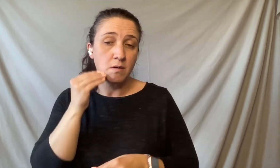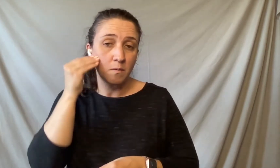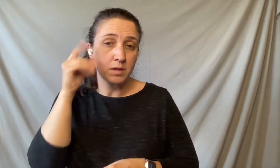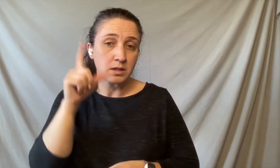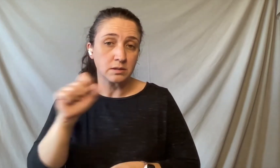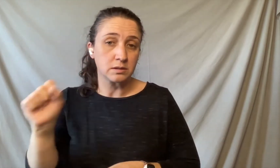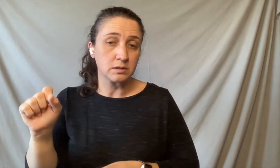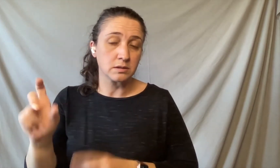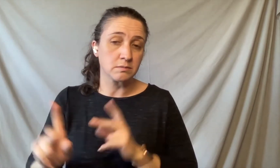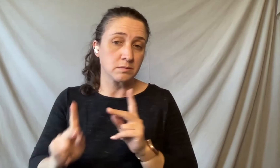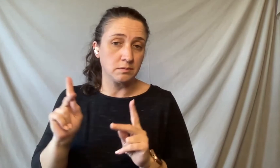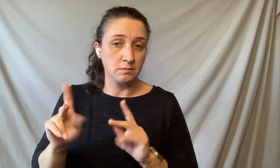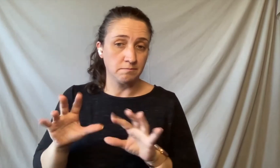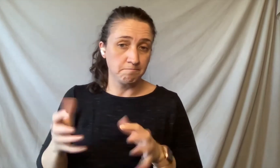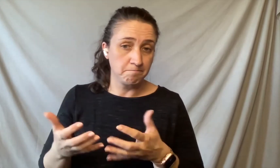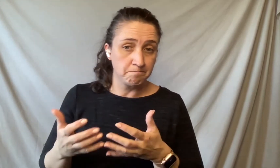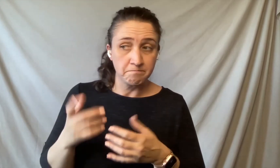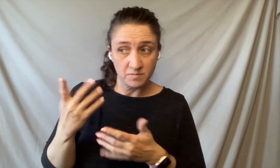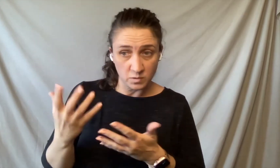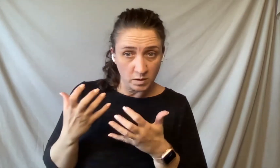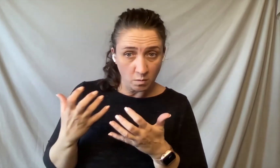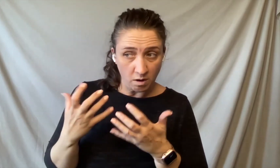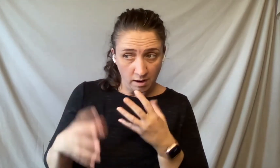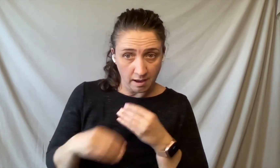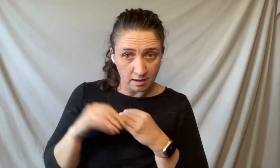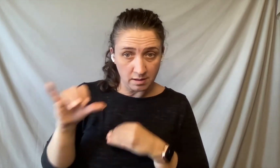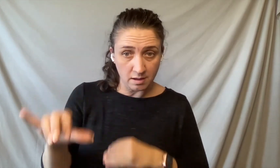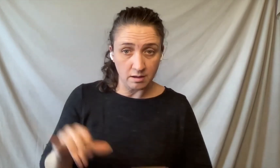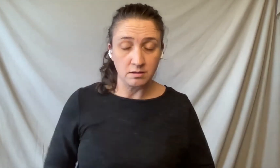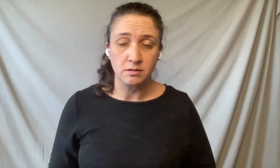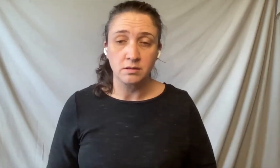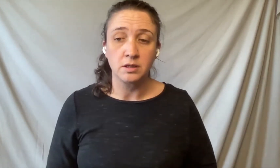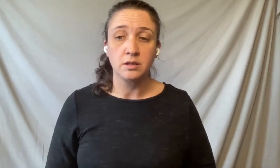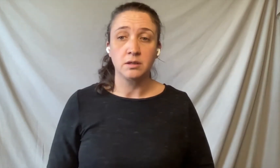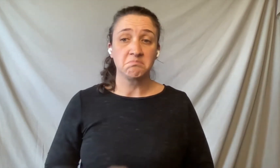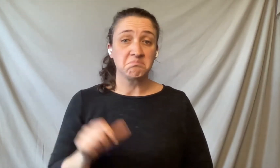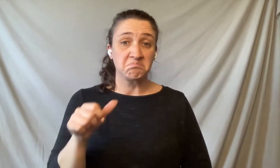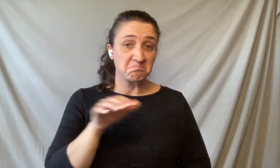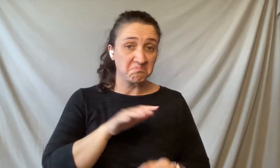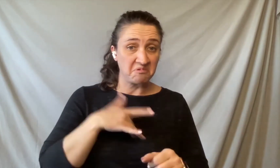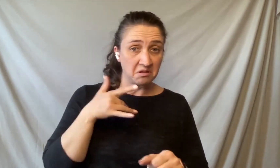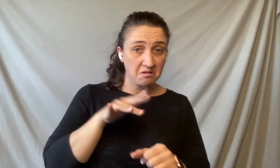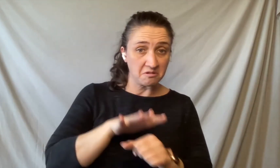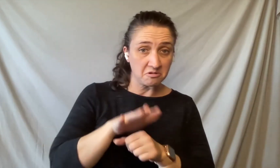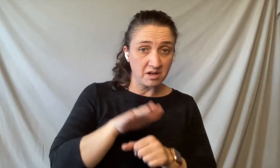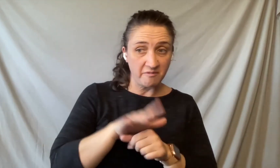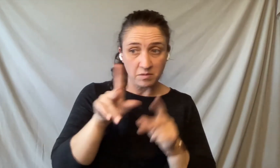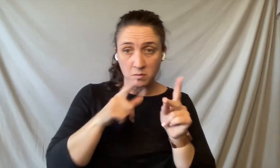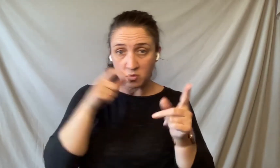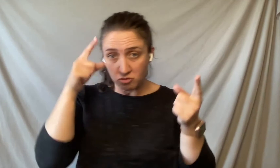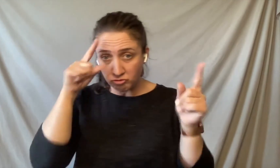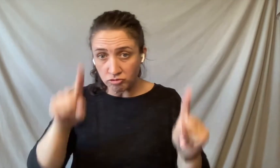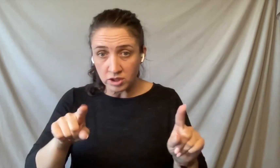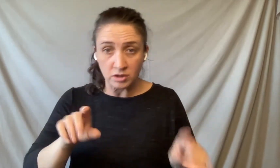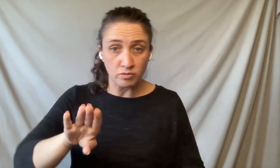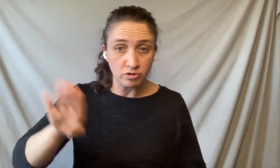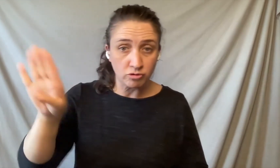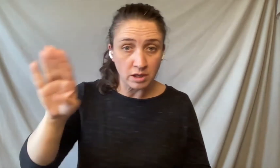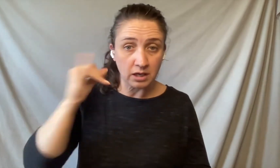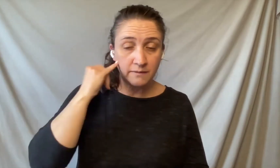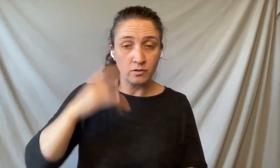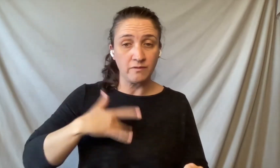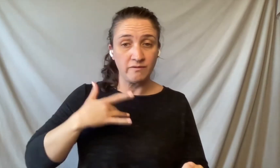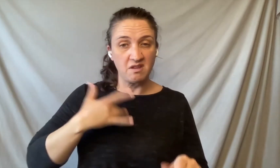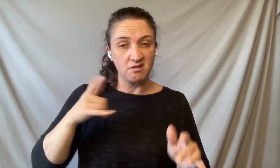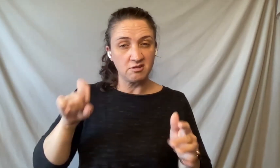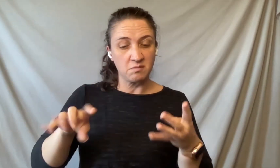Would we like to do that? Are there enough people? Raise your hand who believe that there should be a